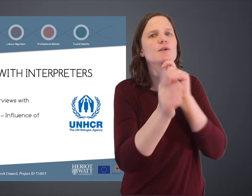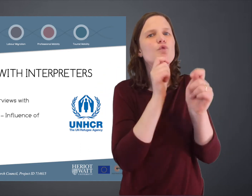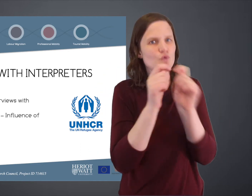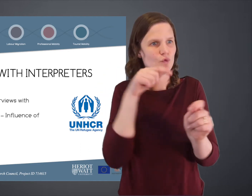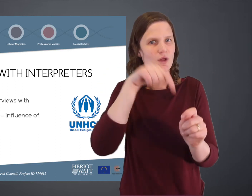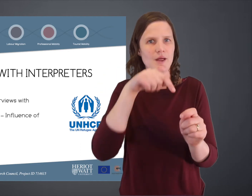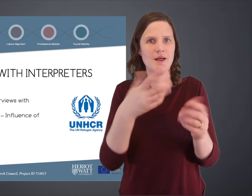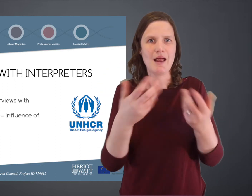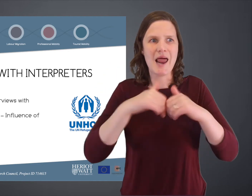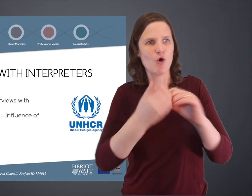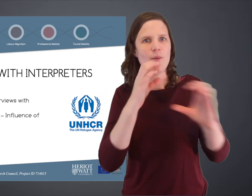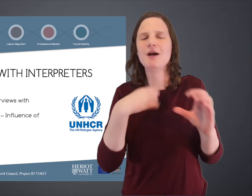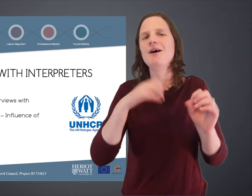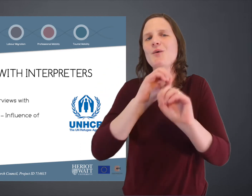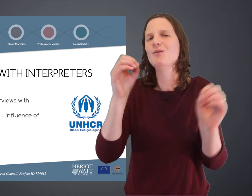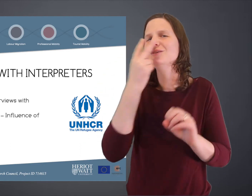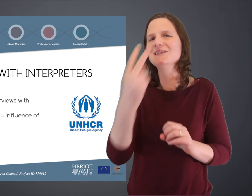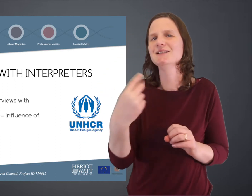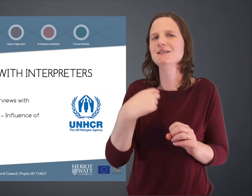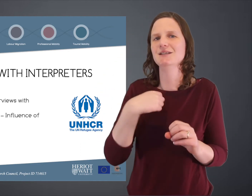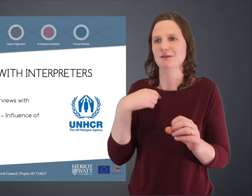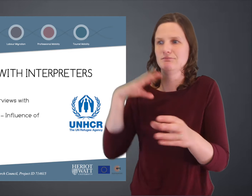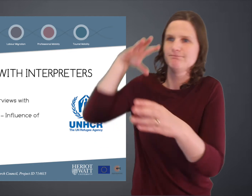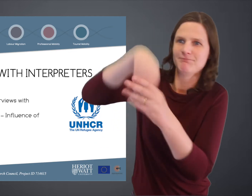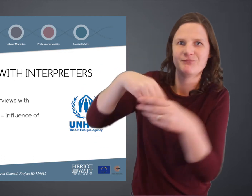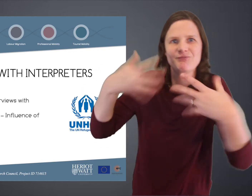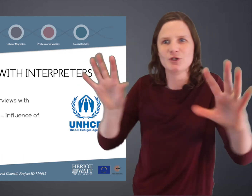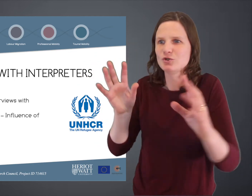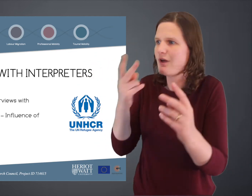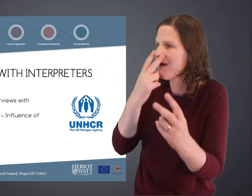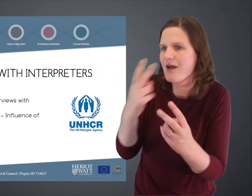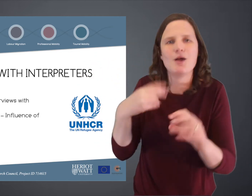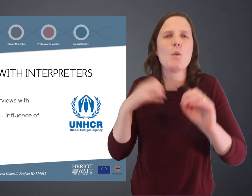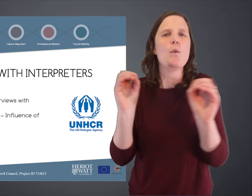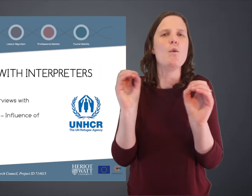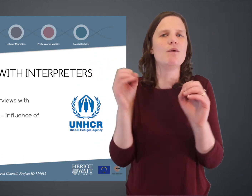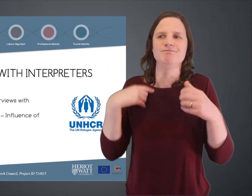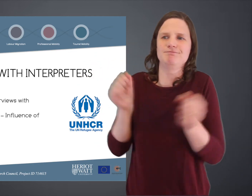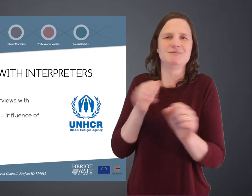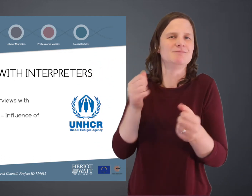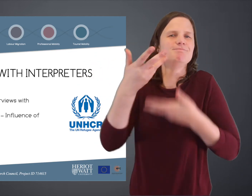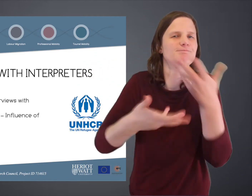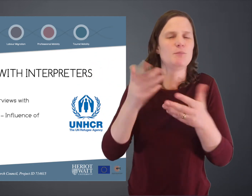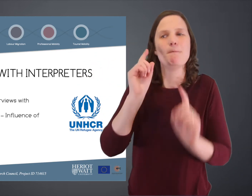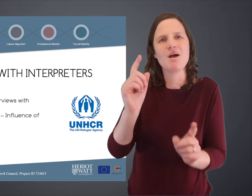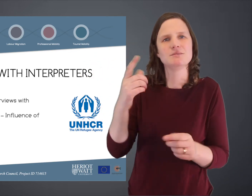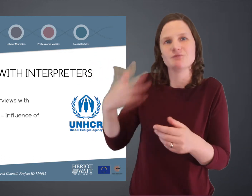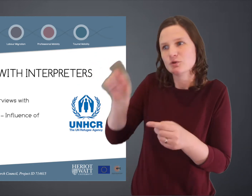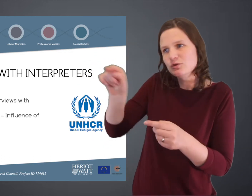So this is a mandatory interview when they first arrive. Now, I didn't see one of those interviews myself. So I